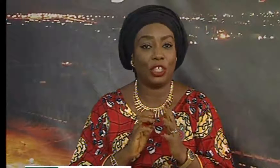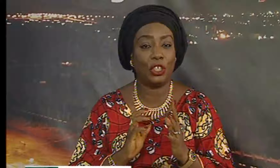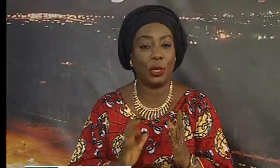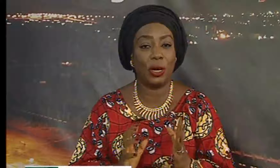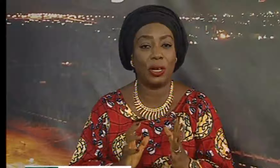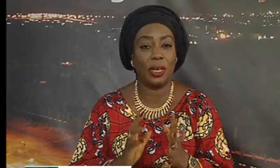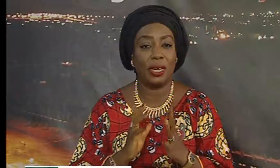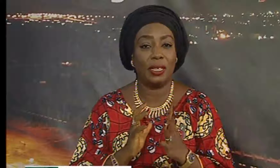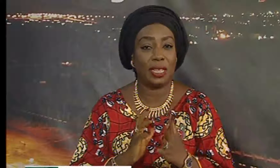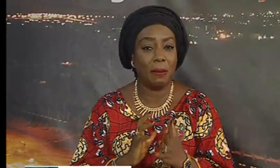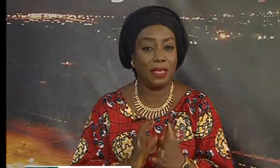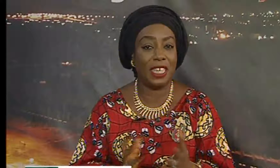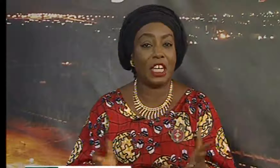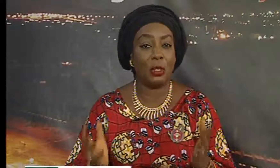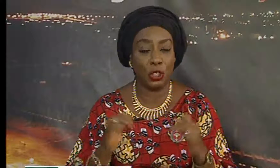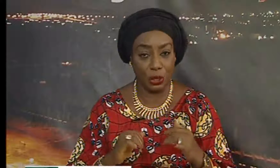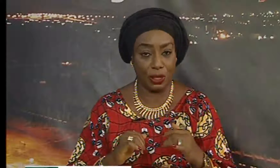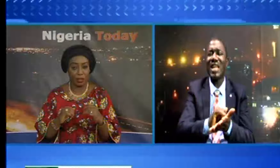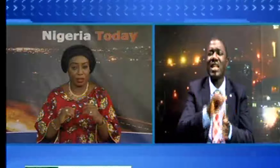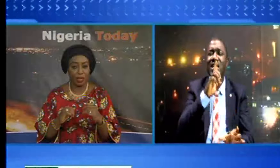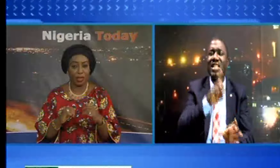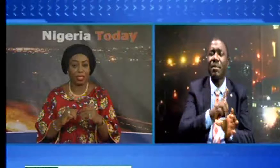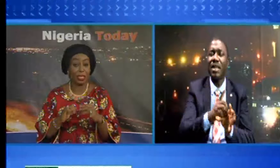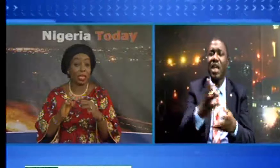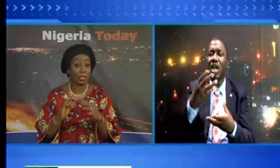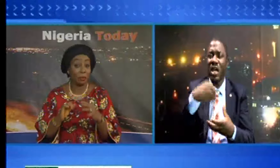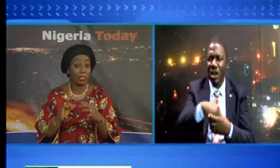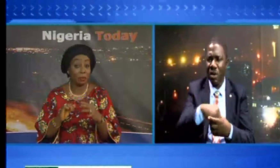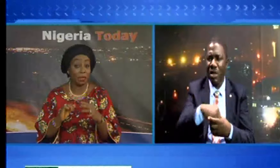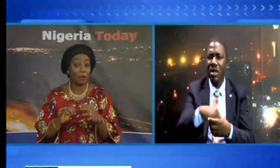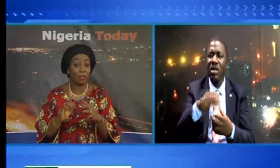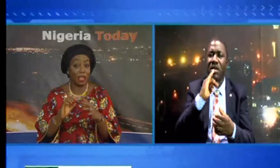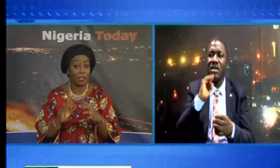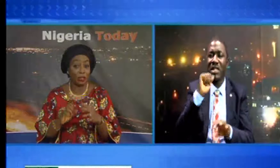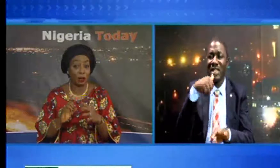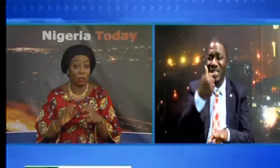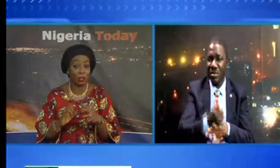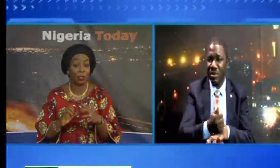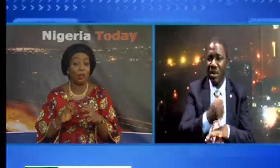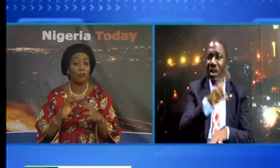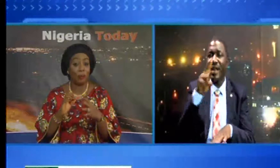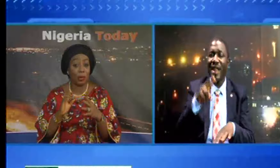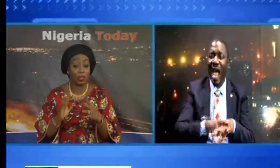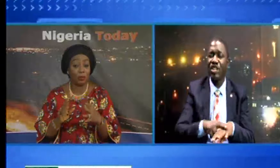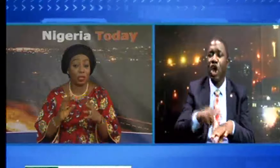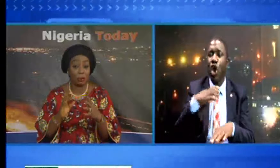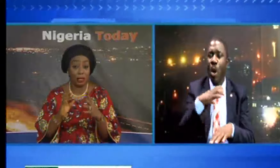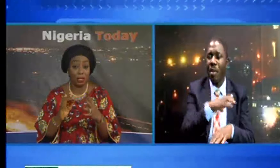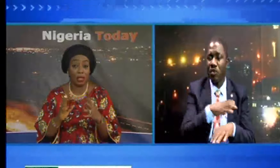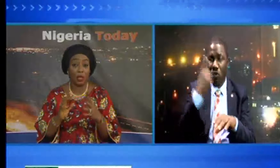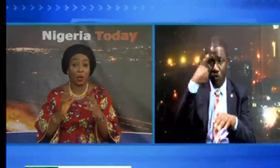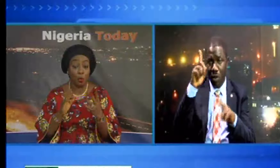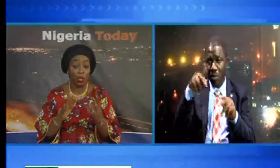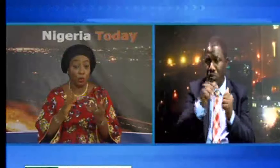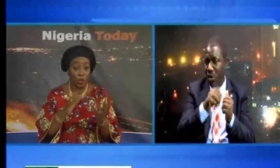to ensure disability inclusion is the establishment of the National Commission for persons with